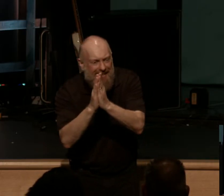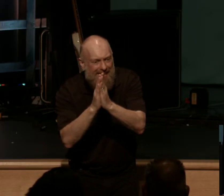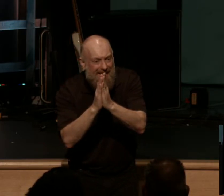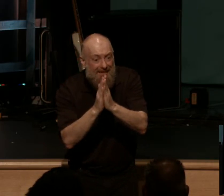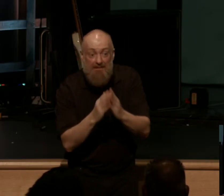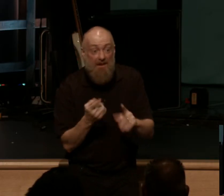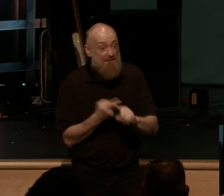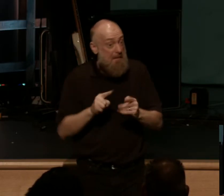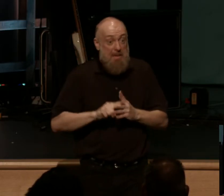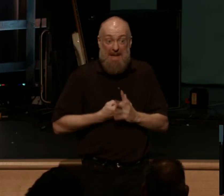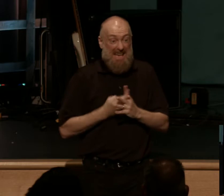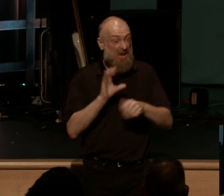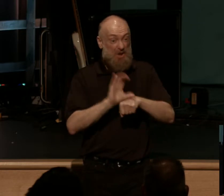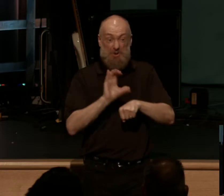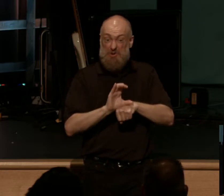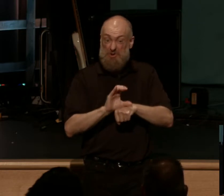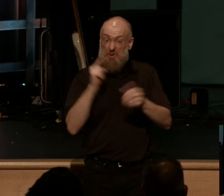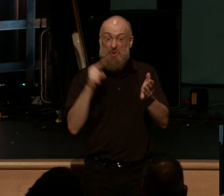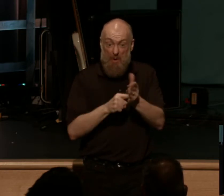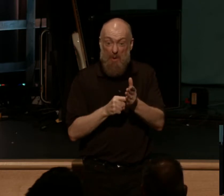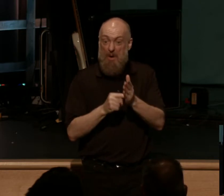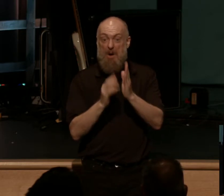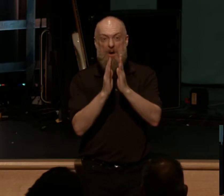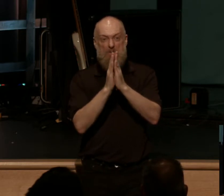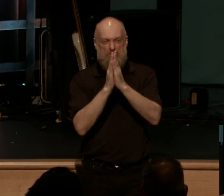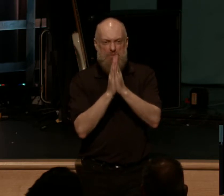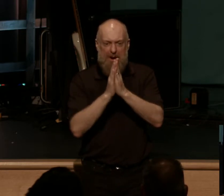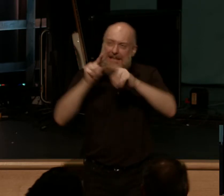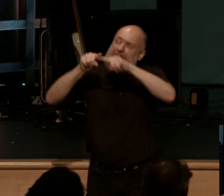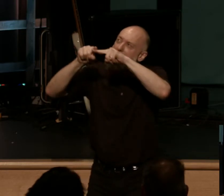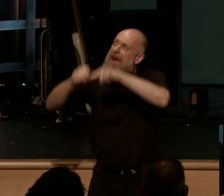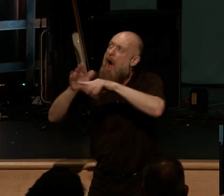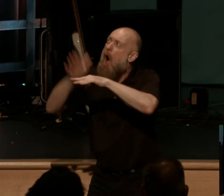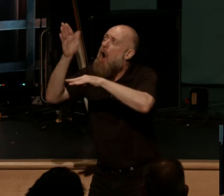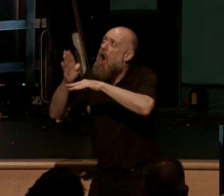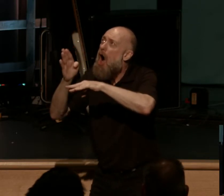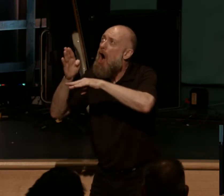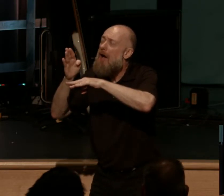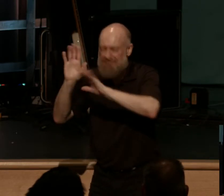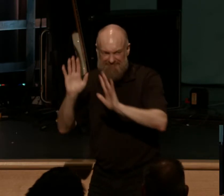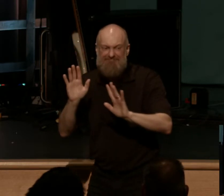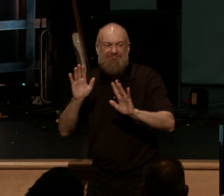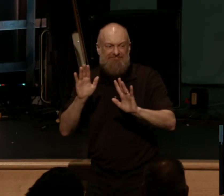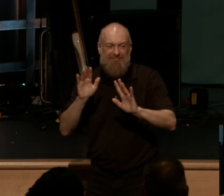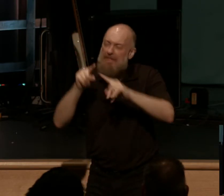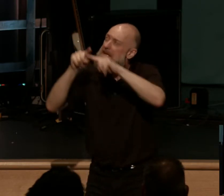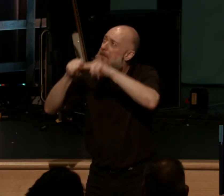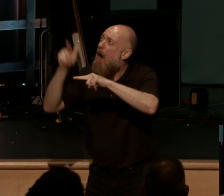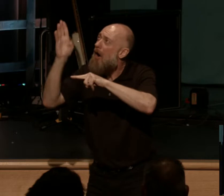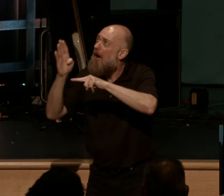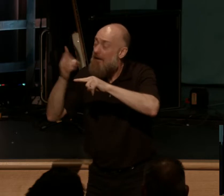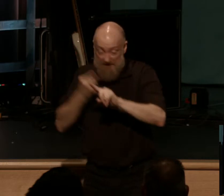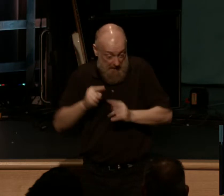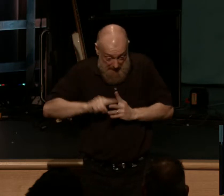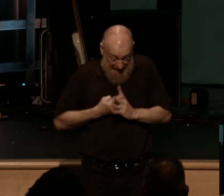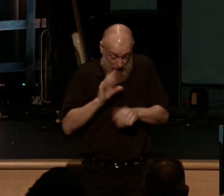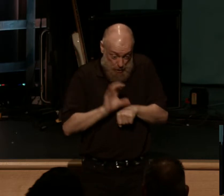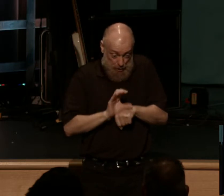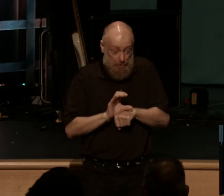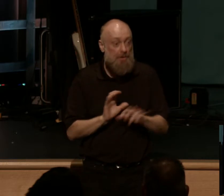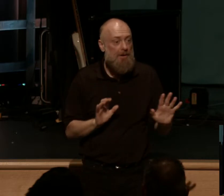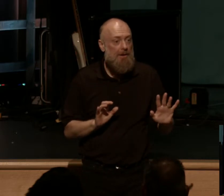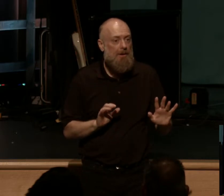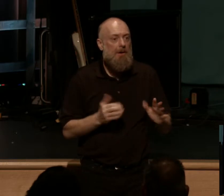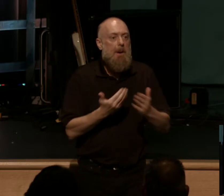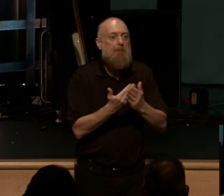right from the beginning. Notice, prayerful dependence marked in the early church. Before this series